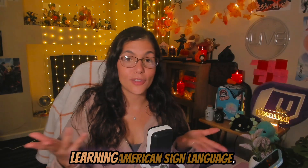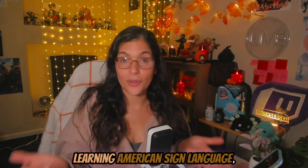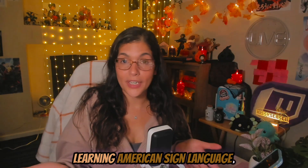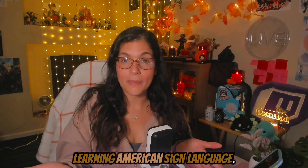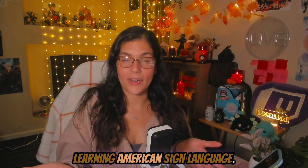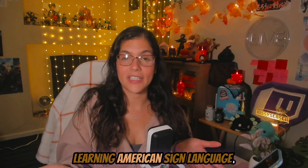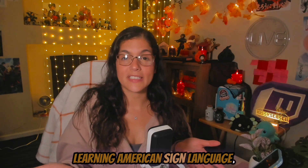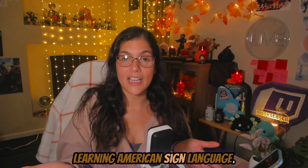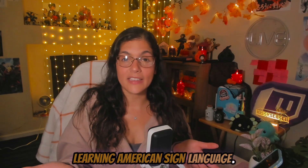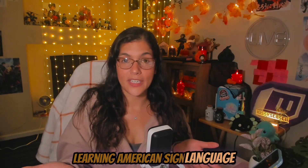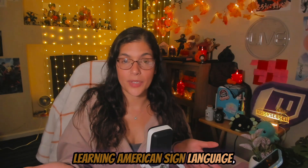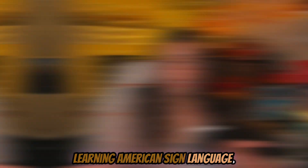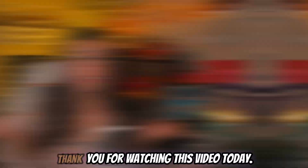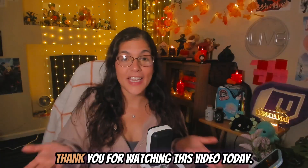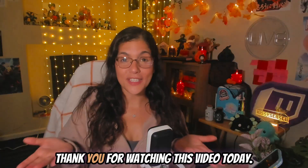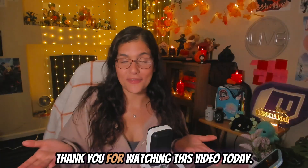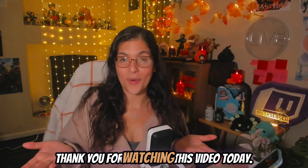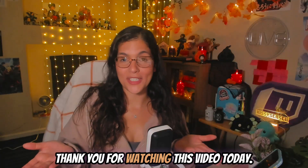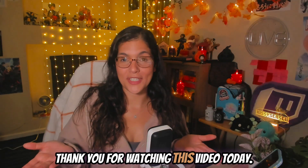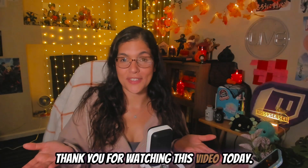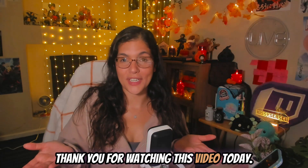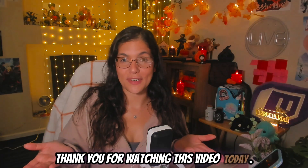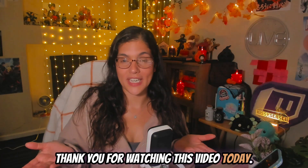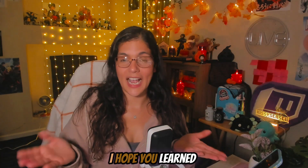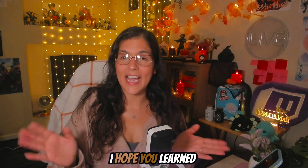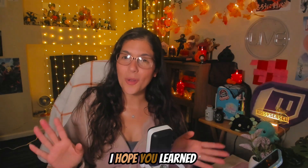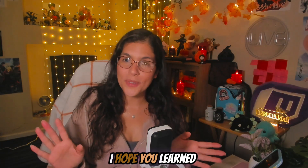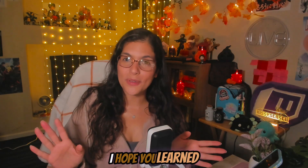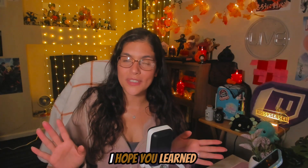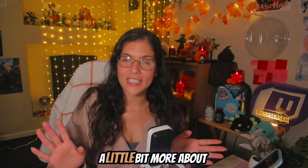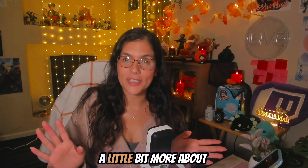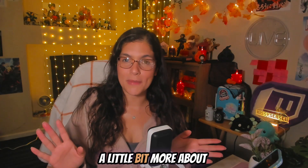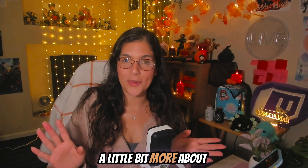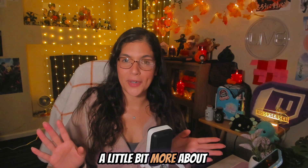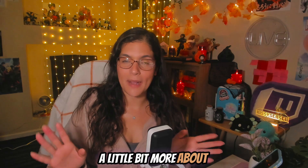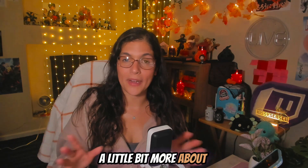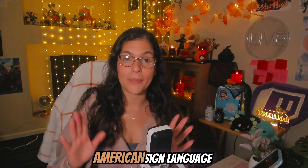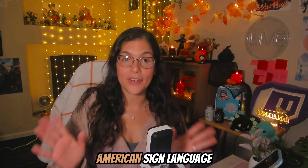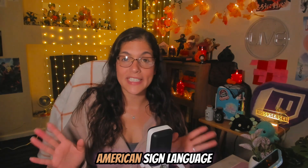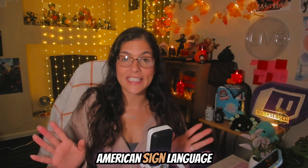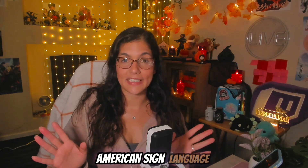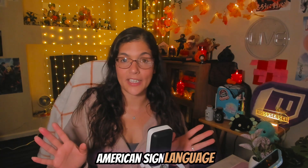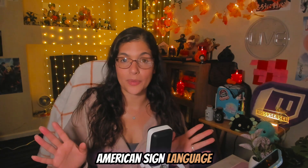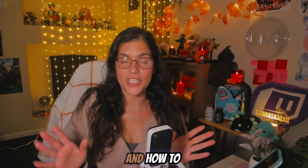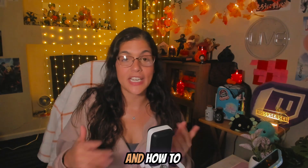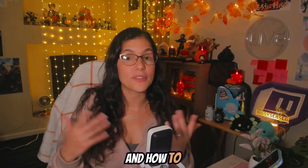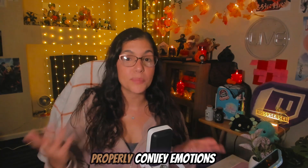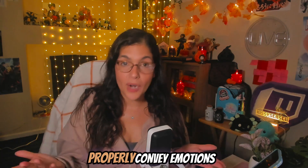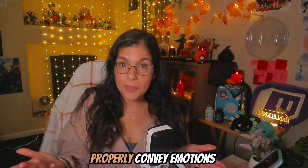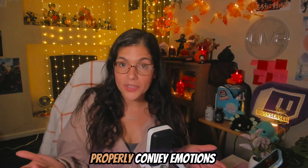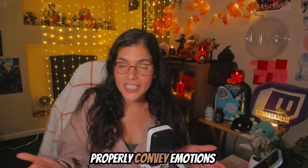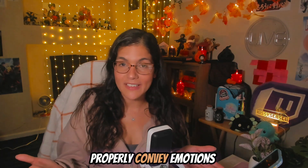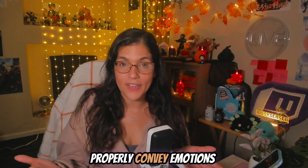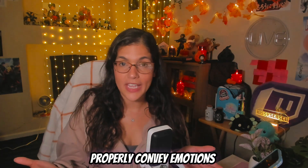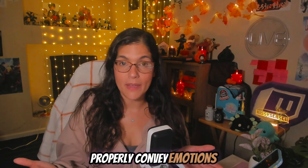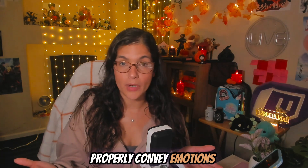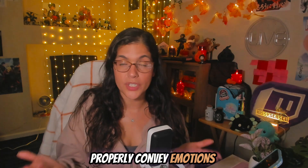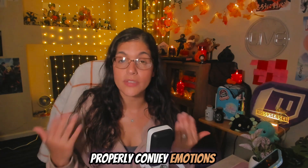learning American Sign Language. Thank you for watching this video today. I hope you learned a little bit more about American Sign Language and how to properly convey emotions